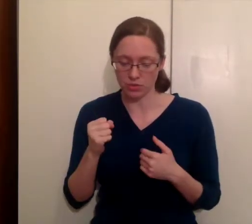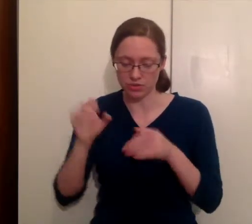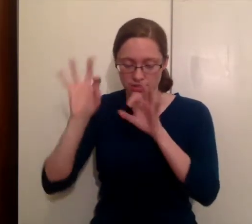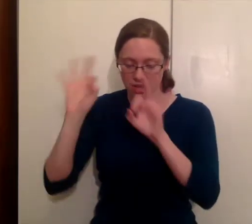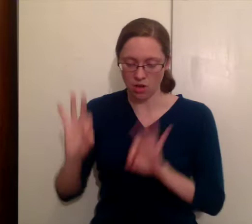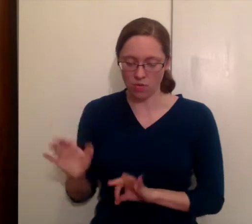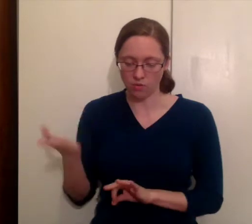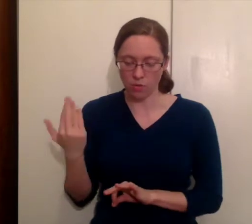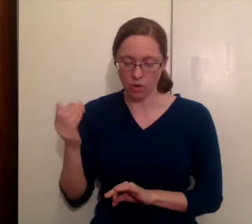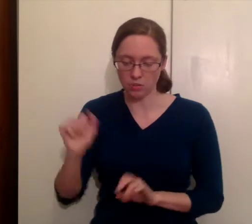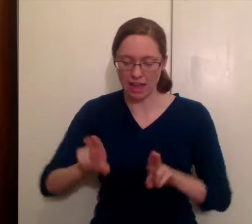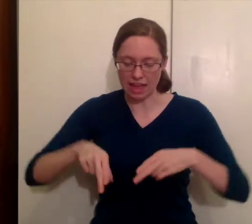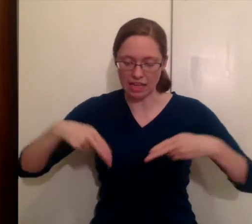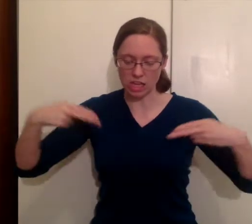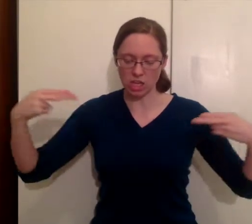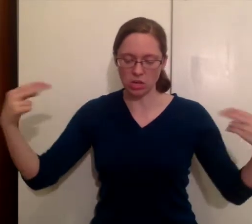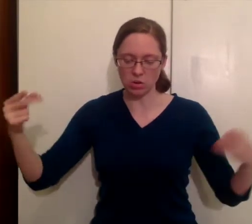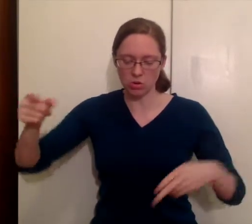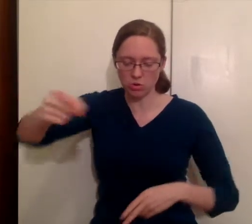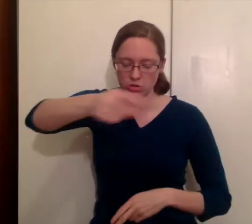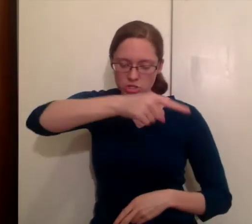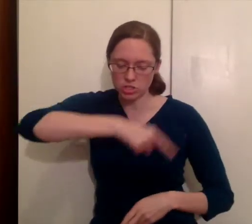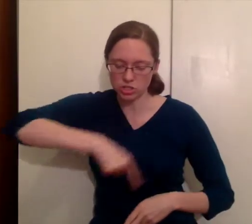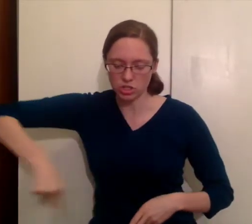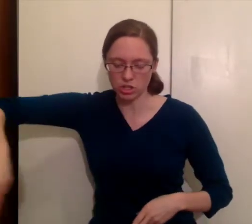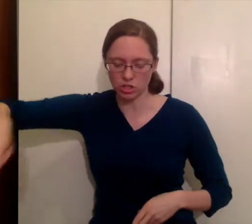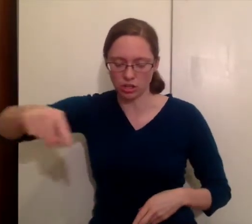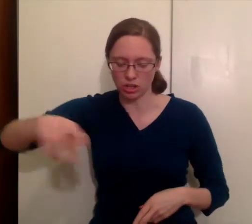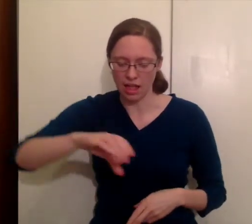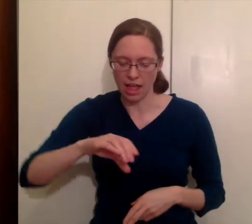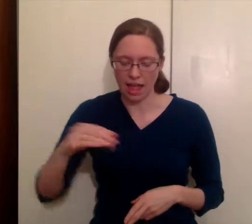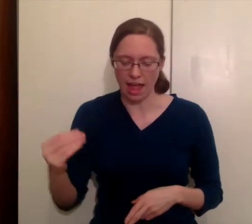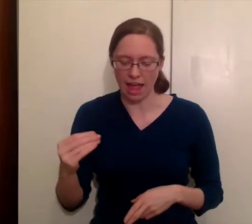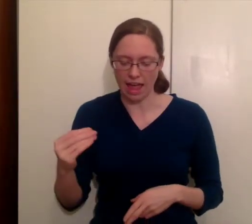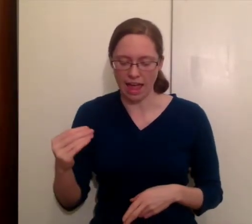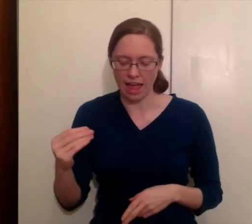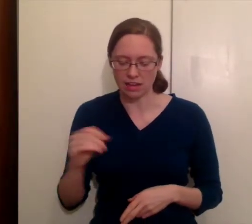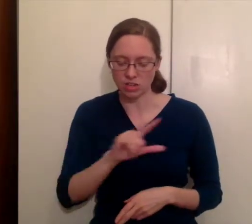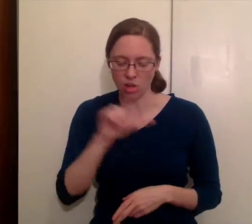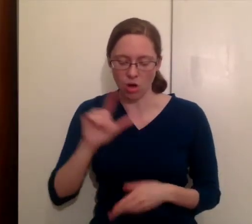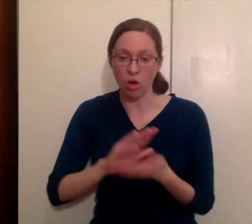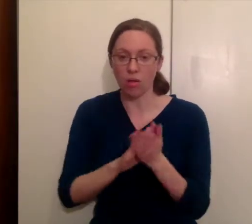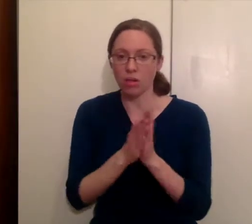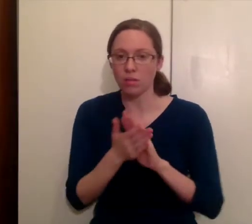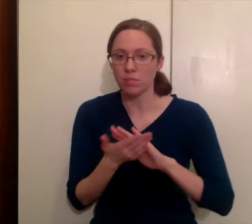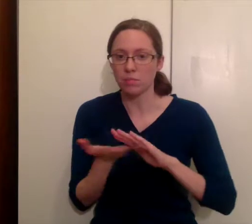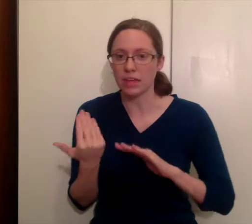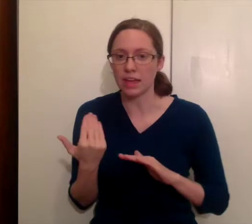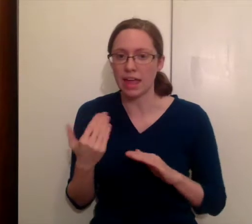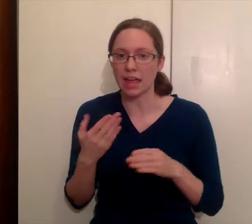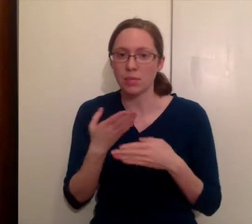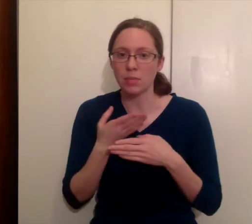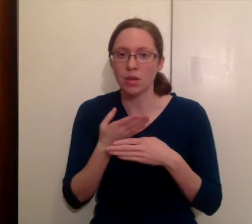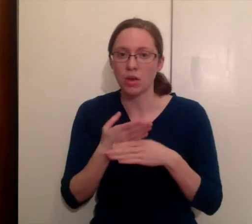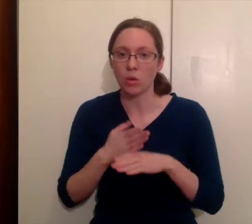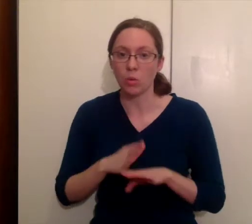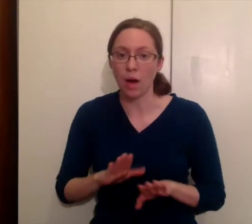animals formed a huge circle, and all became